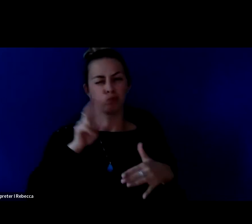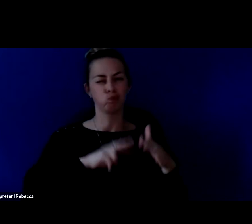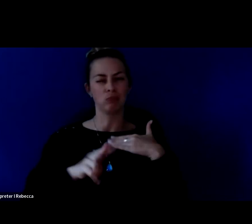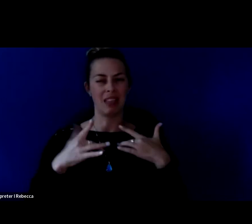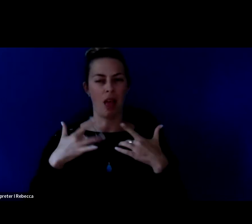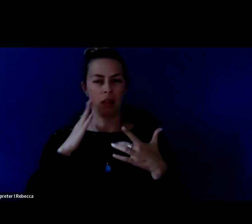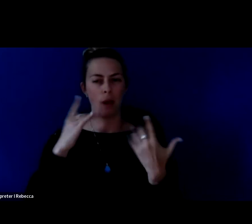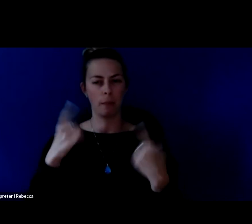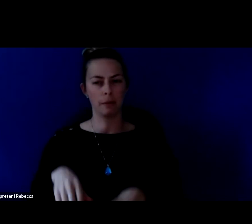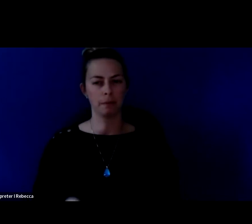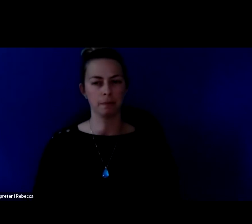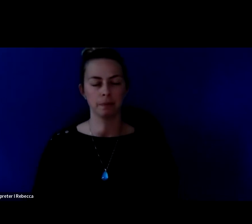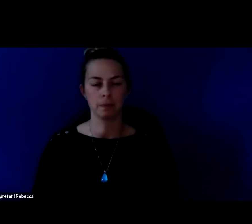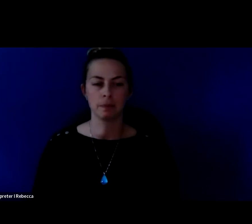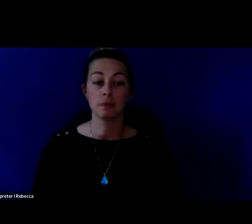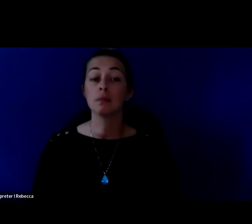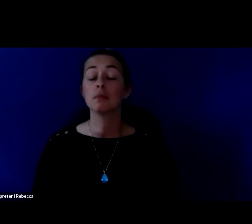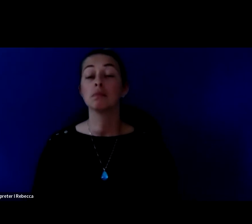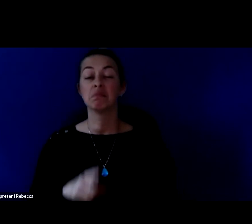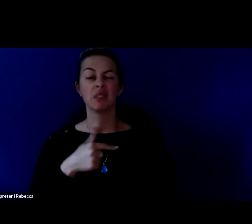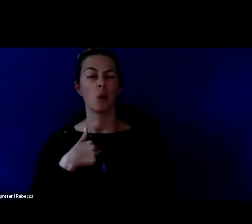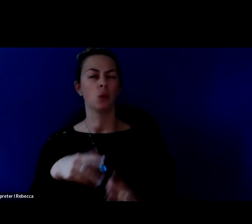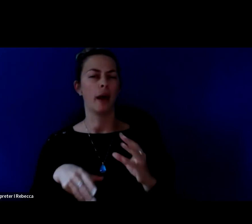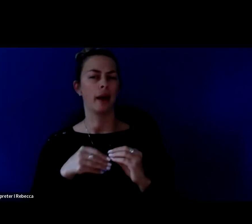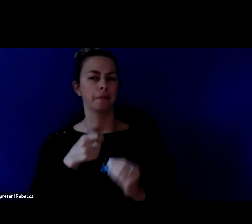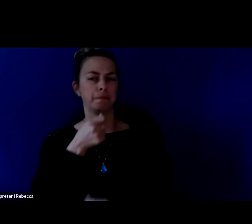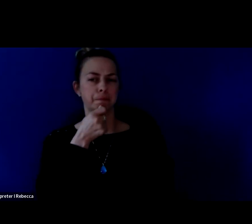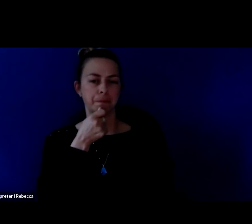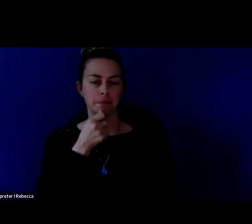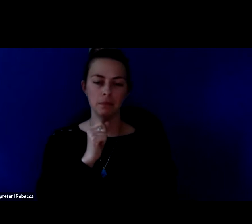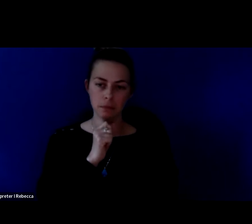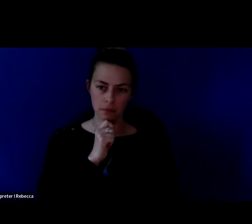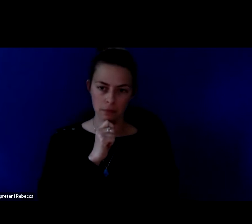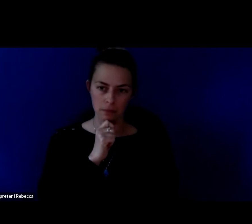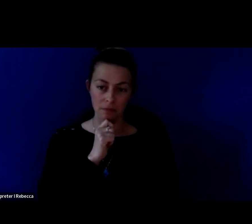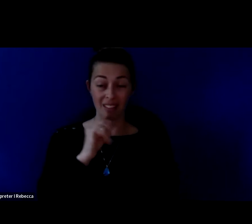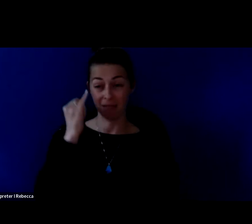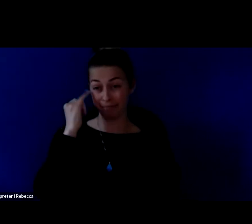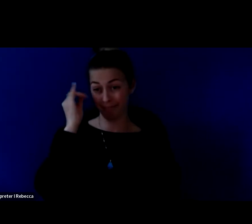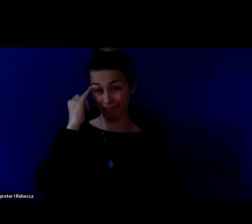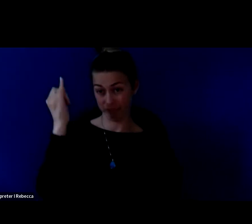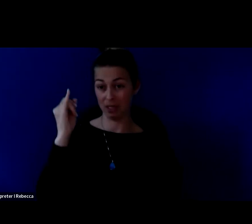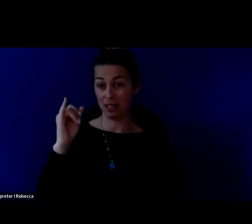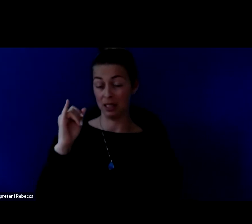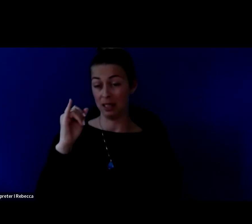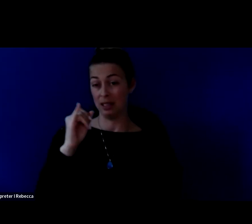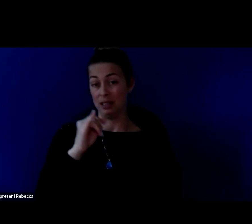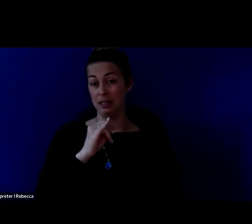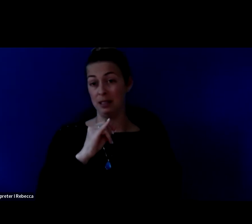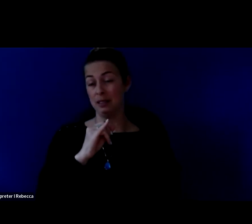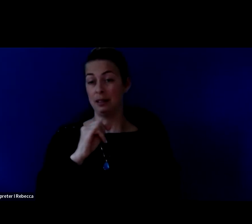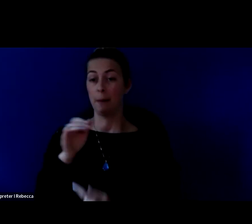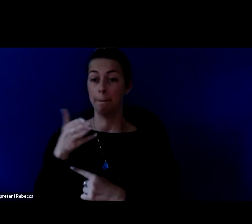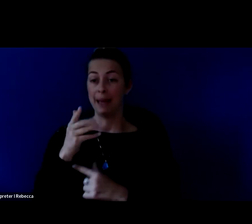all of this. I want to follow up on that with like this idea of patriotism. So the first thing that pops into my mind is, what do we mean